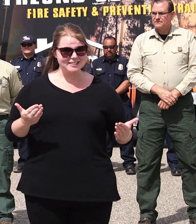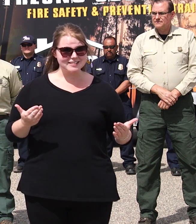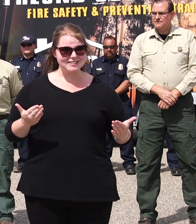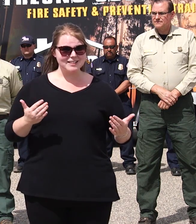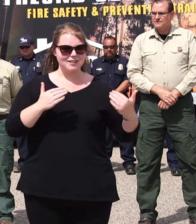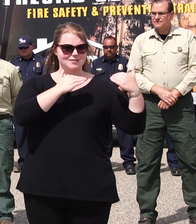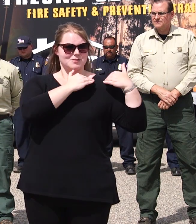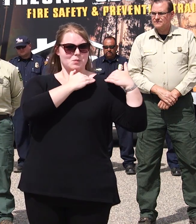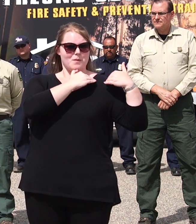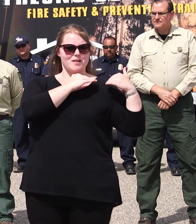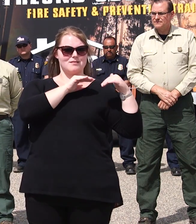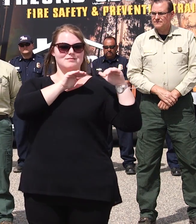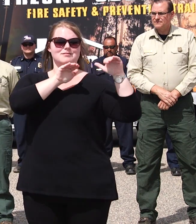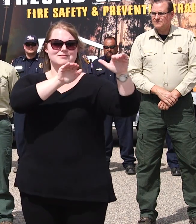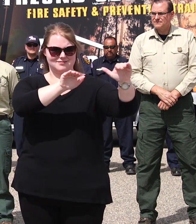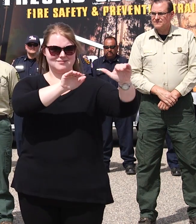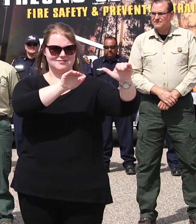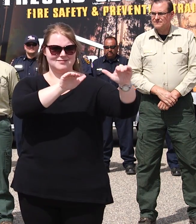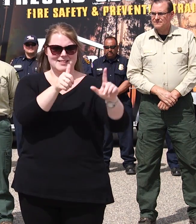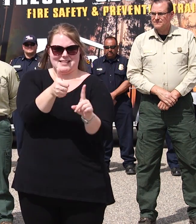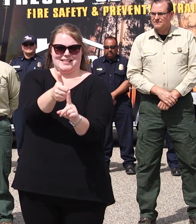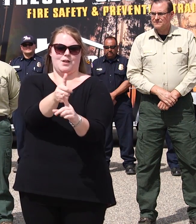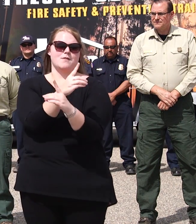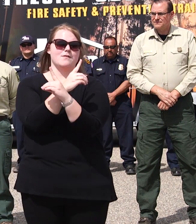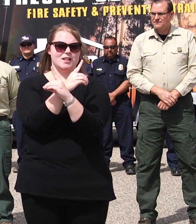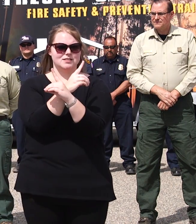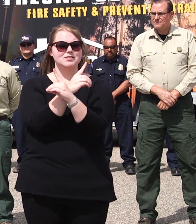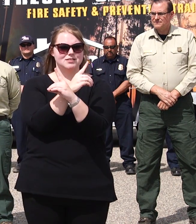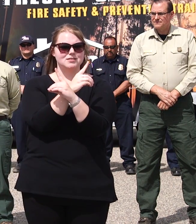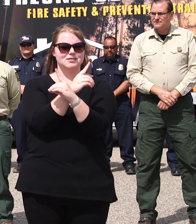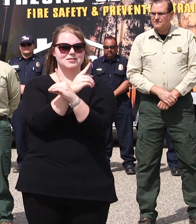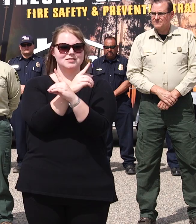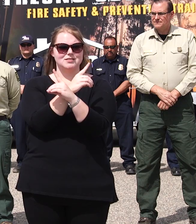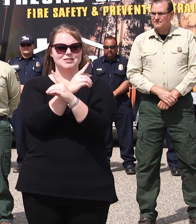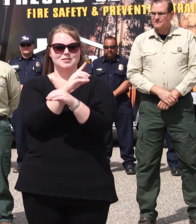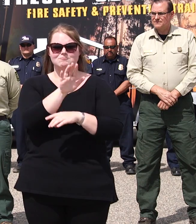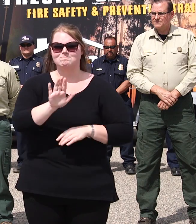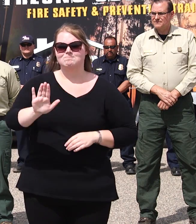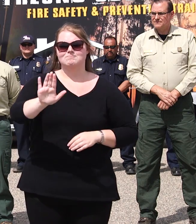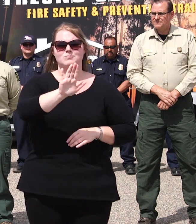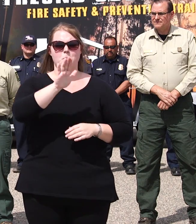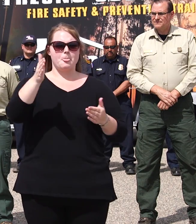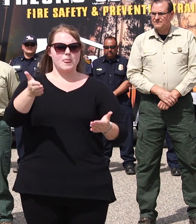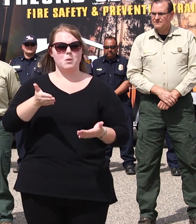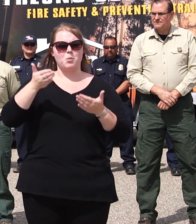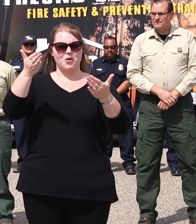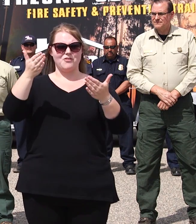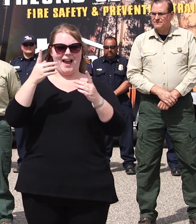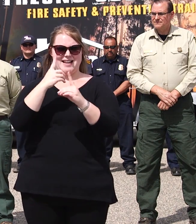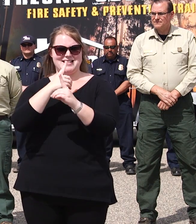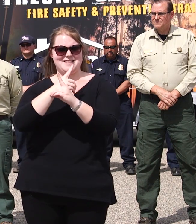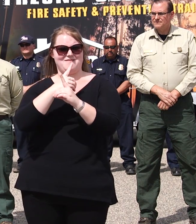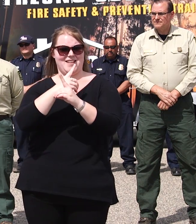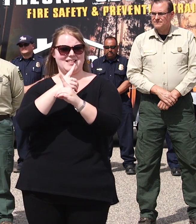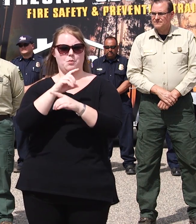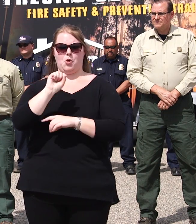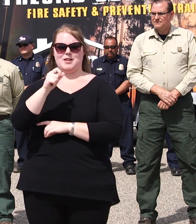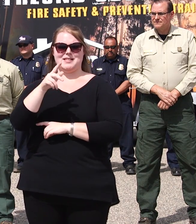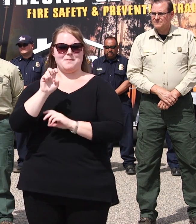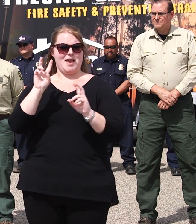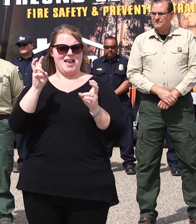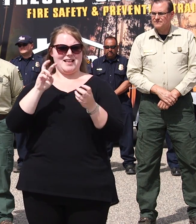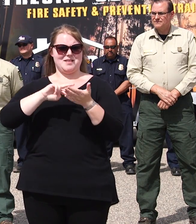the self-defense. We need you to provide the defensible space around your